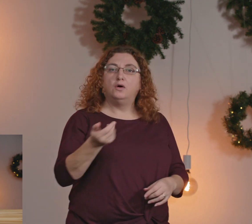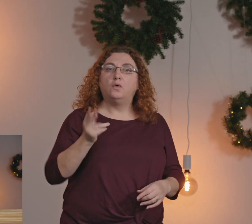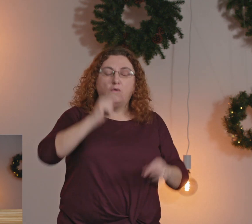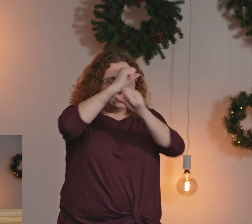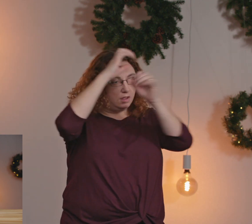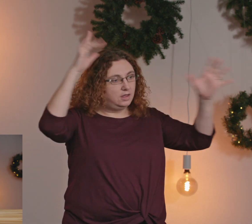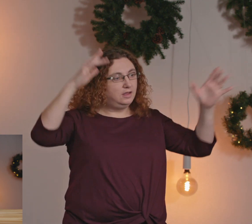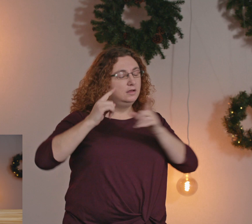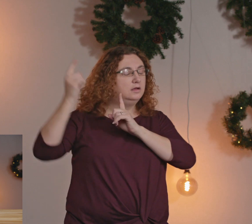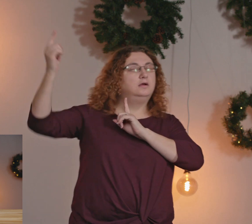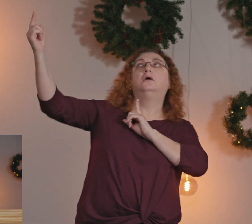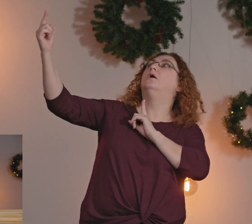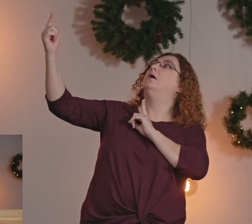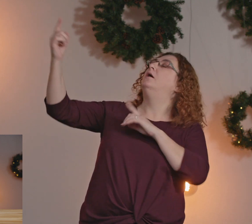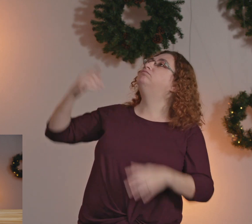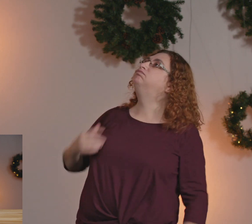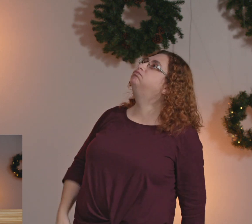A lot of us view God as this,